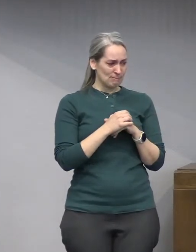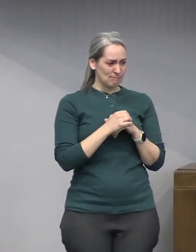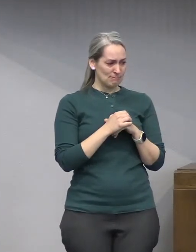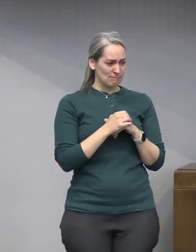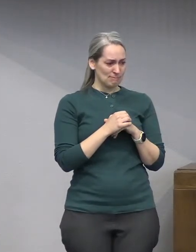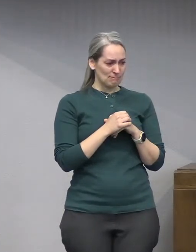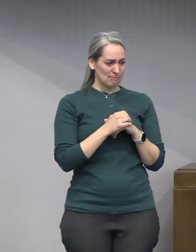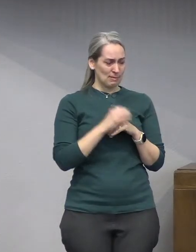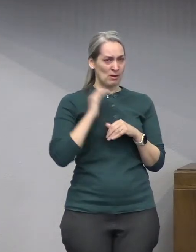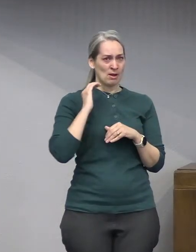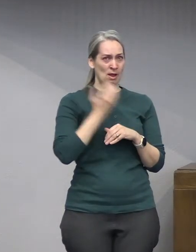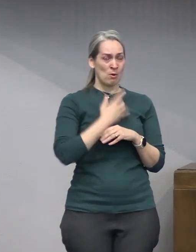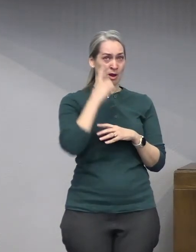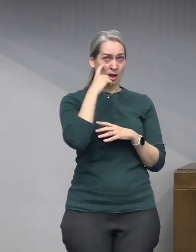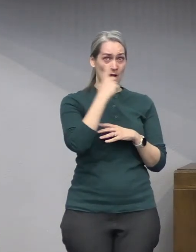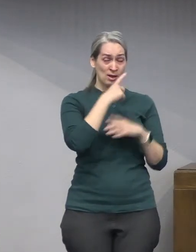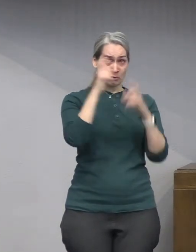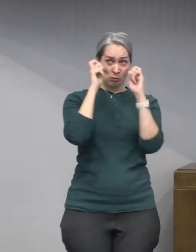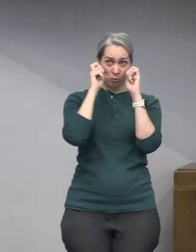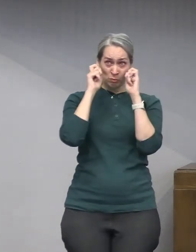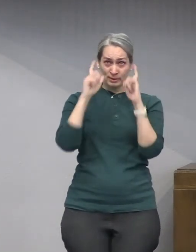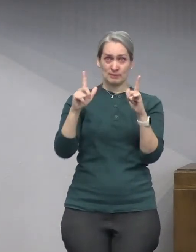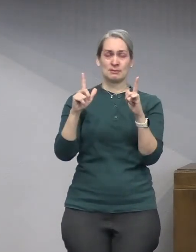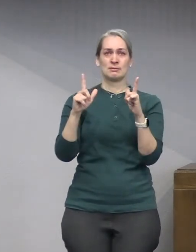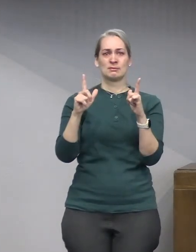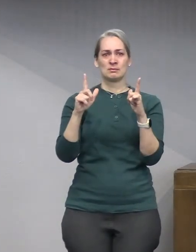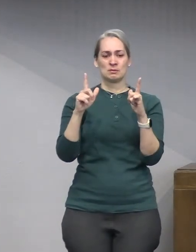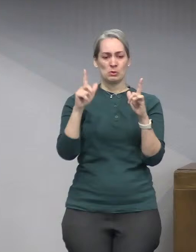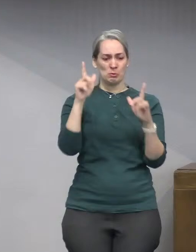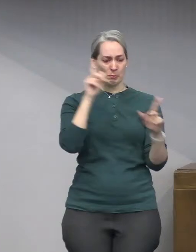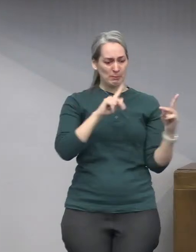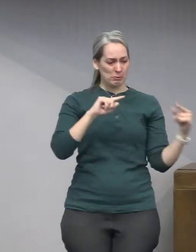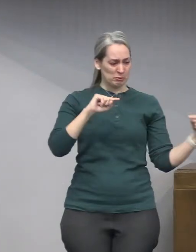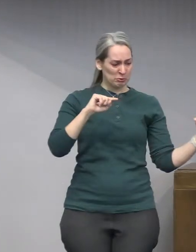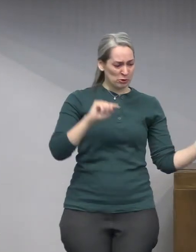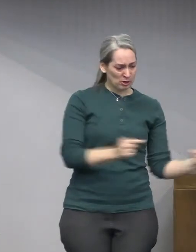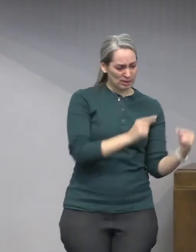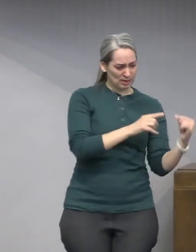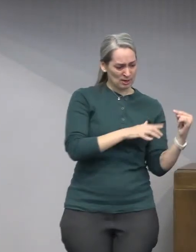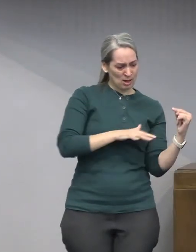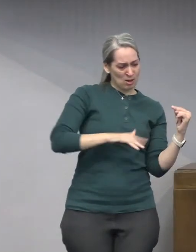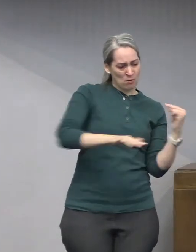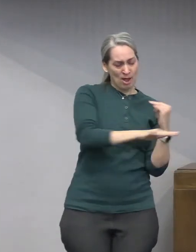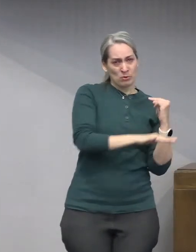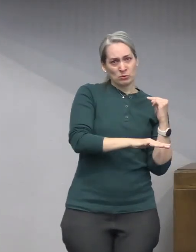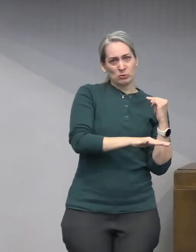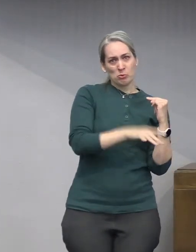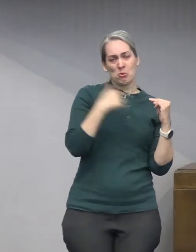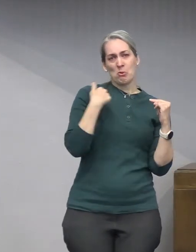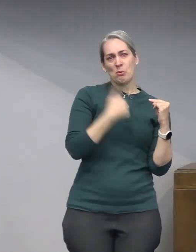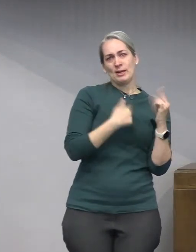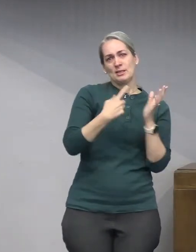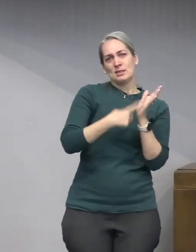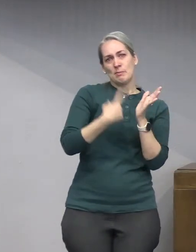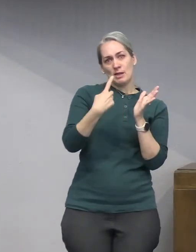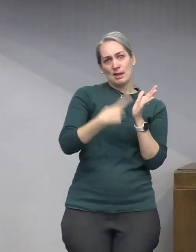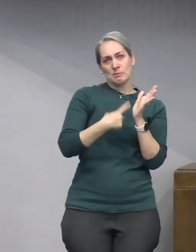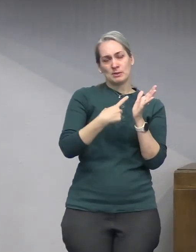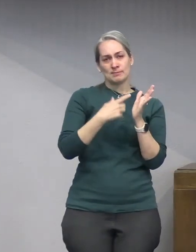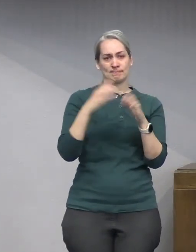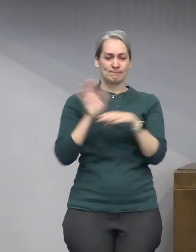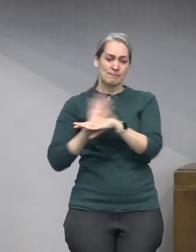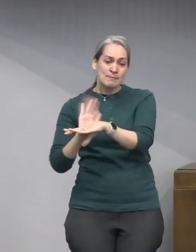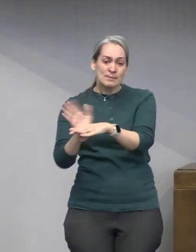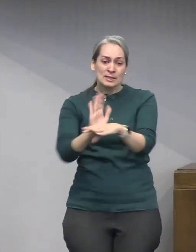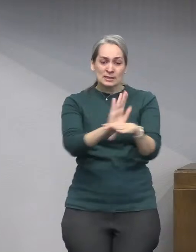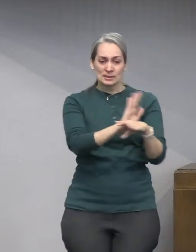Are our eyes open to those who hurt around us? Or are we sometimes too busy?